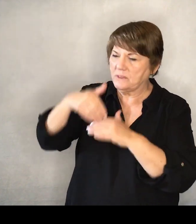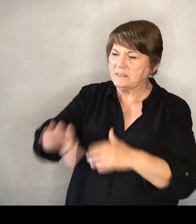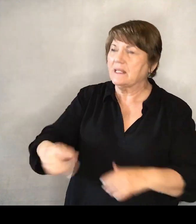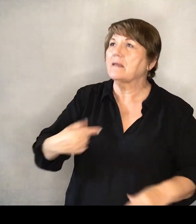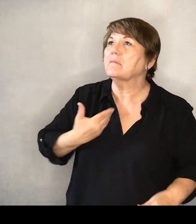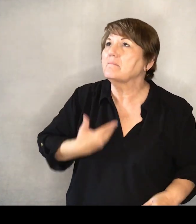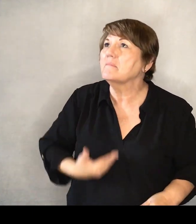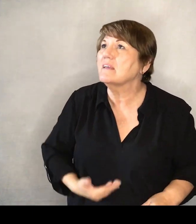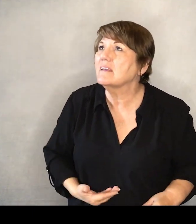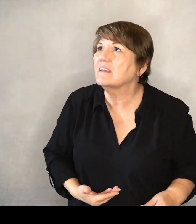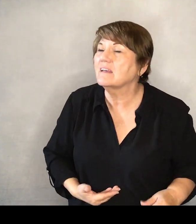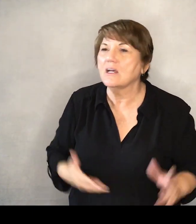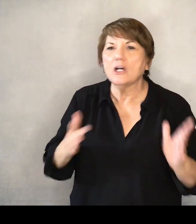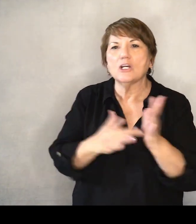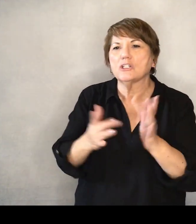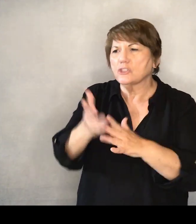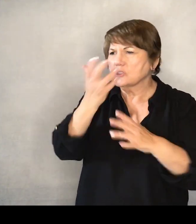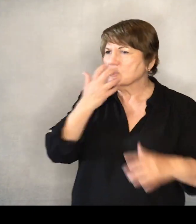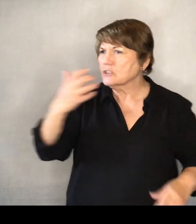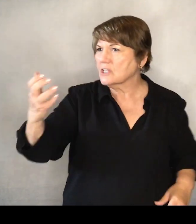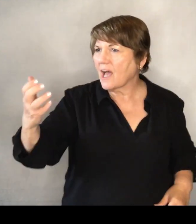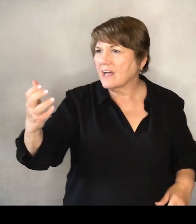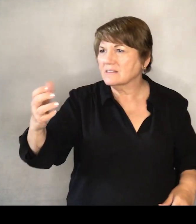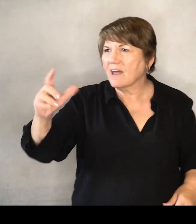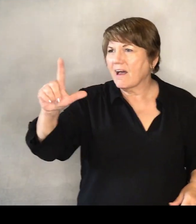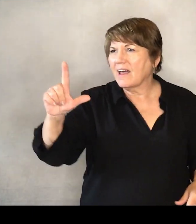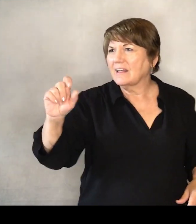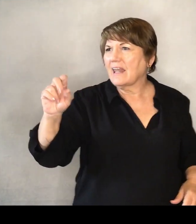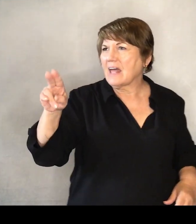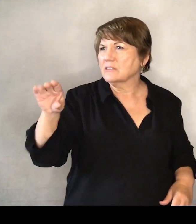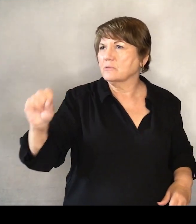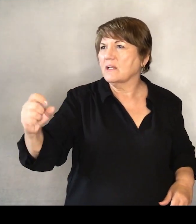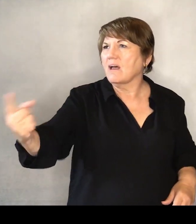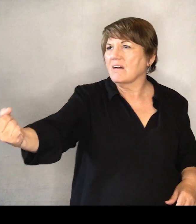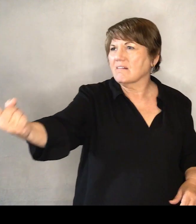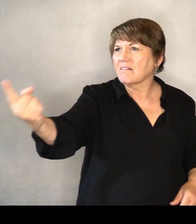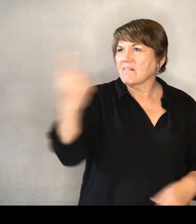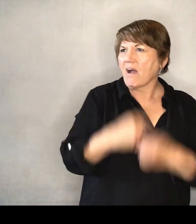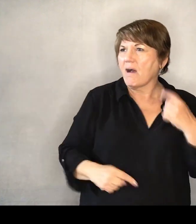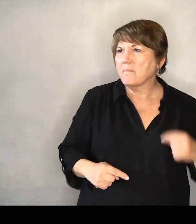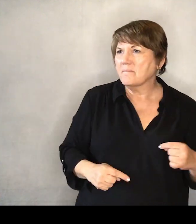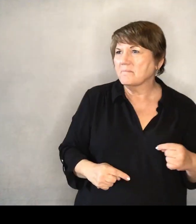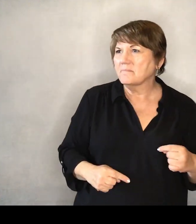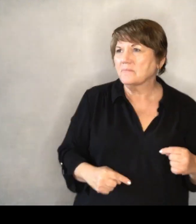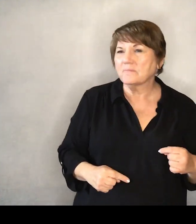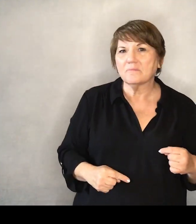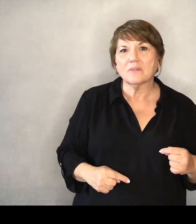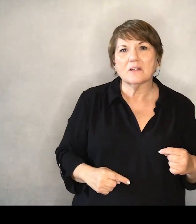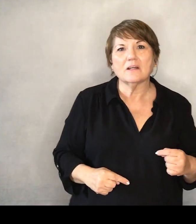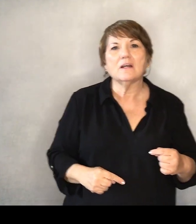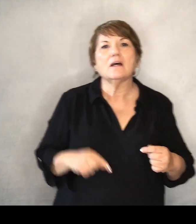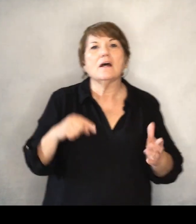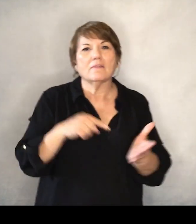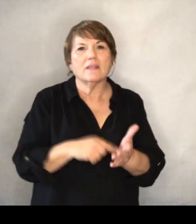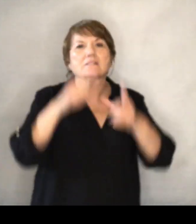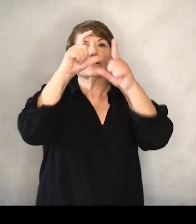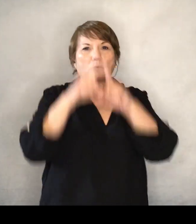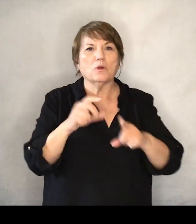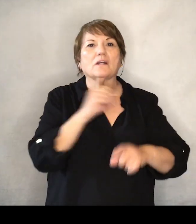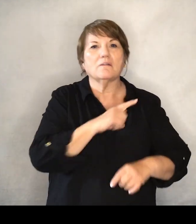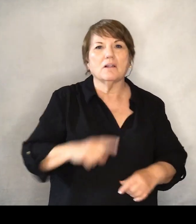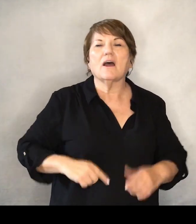me." Then Jesus shouted, "Lazarus, come out." My friends, this is the word of the